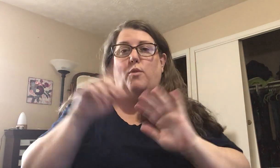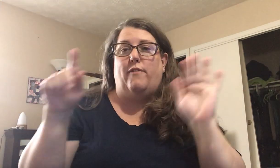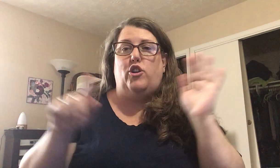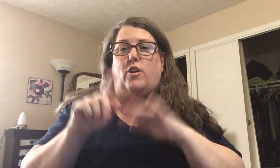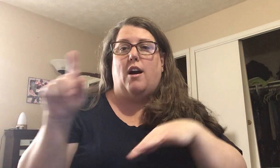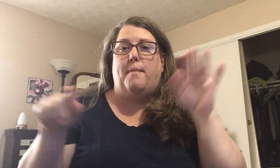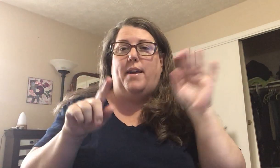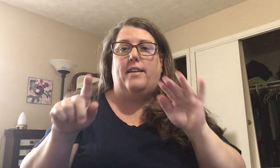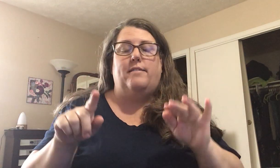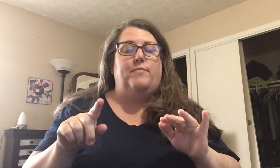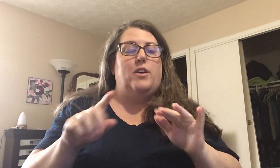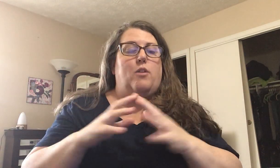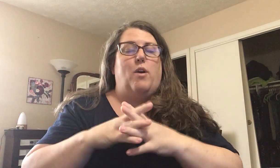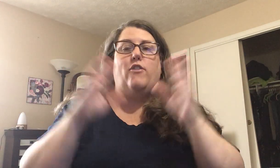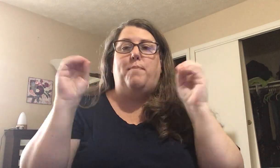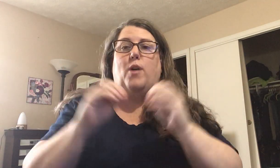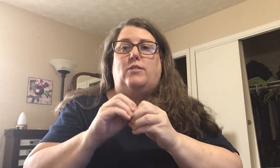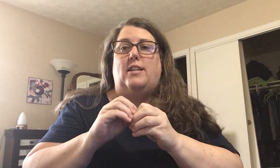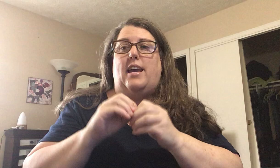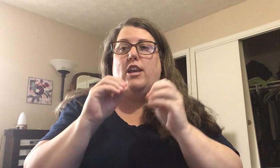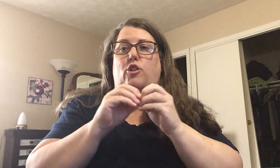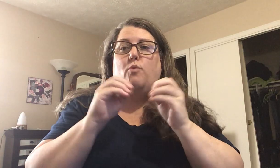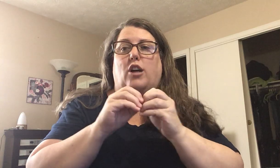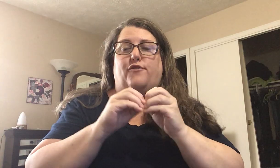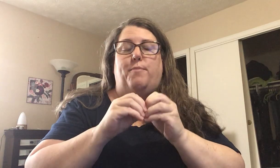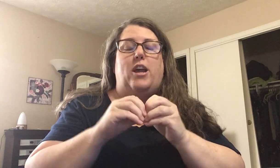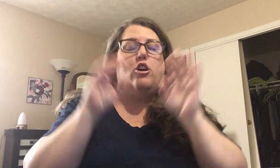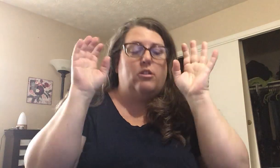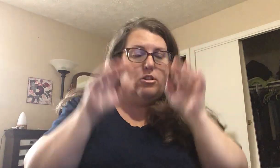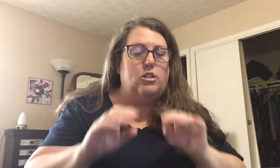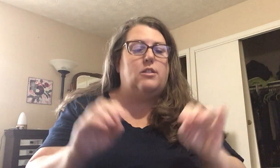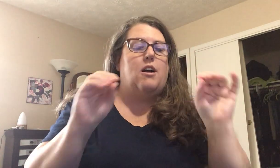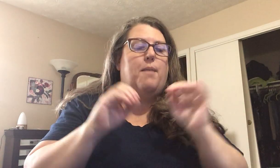wherever you comment. Wherever I posted it and you watch from there, just comment